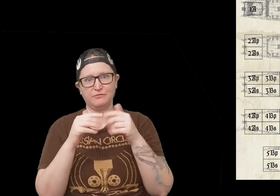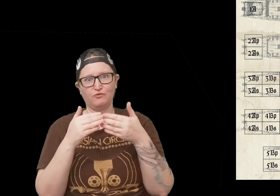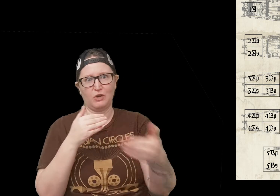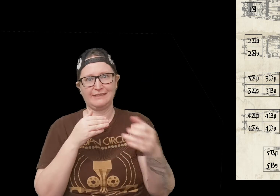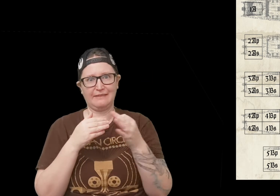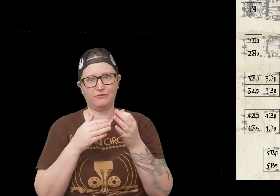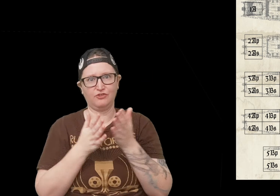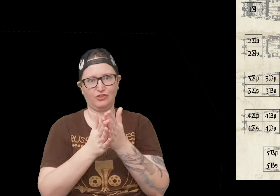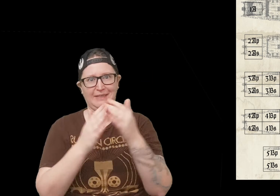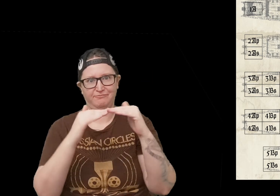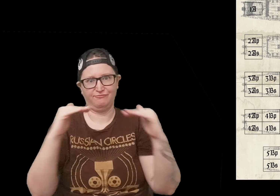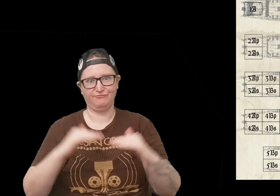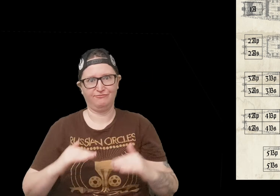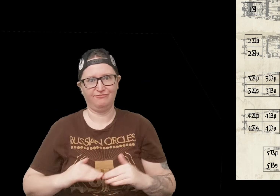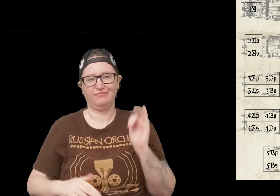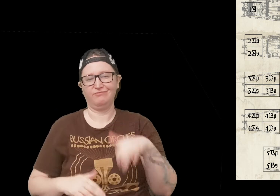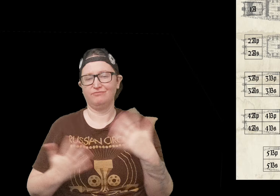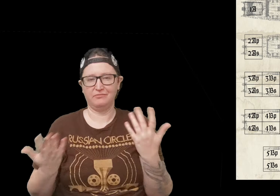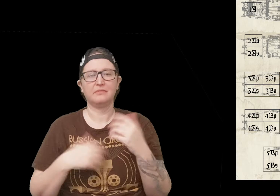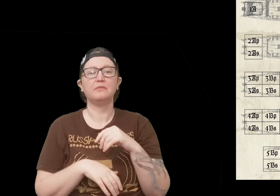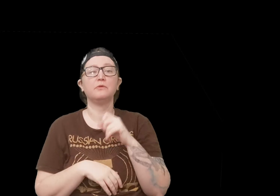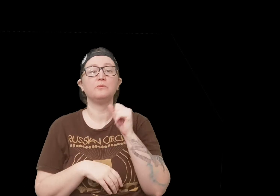go down, and then the rest of the ship is different levels.